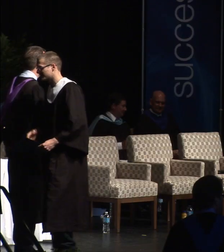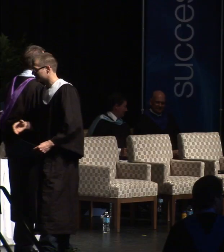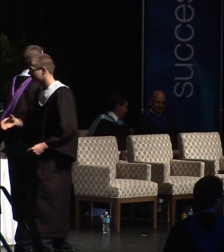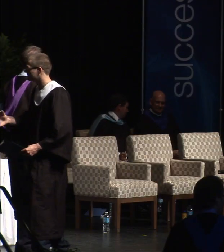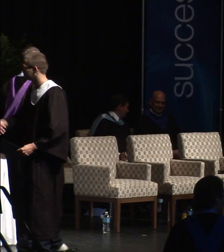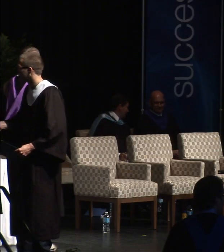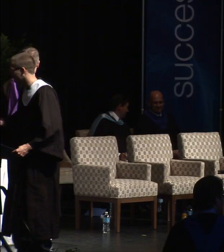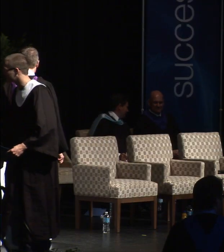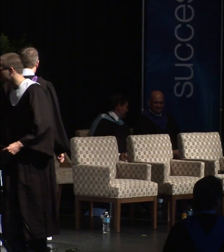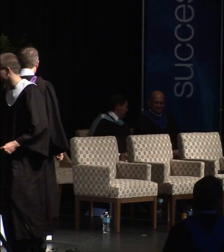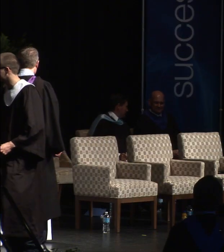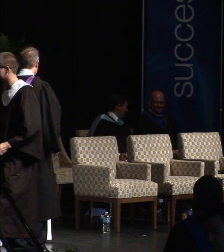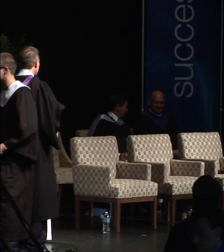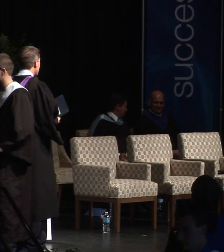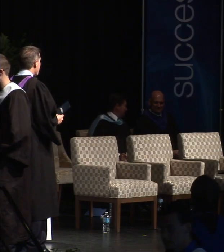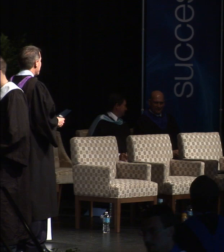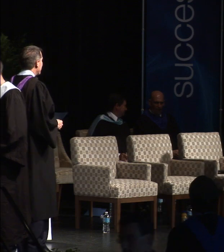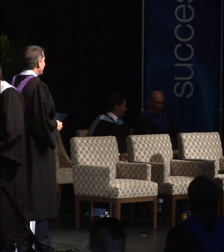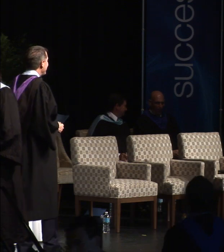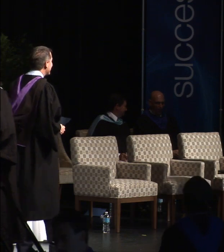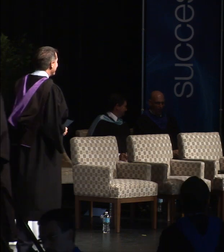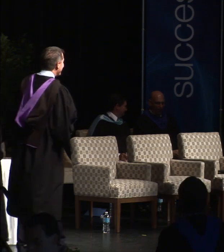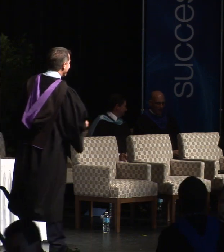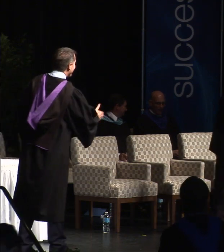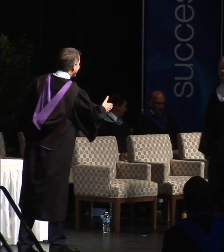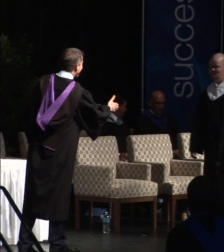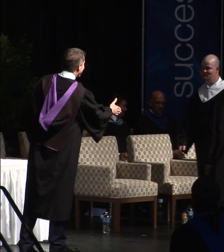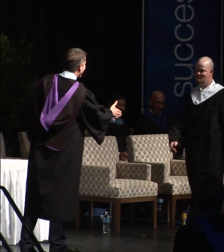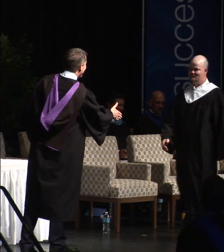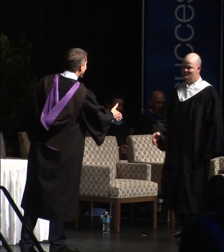Stephen Leander Stewart.